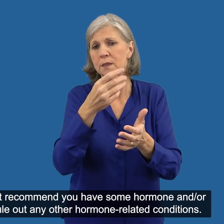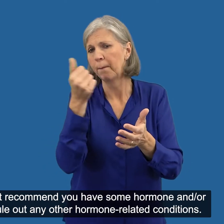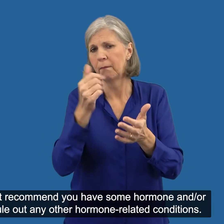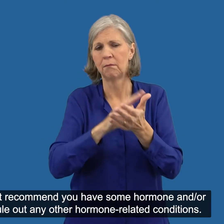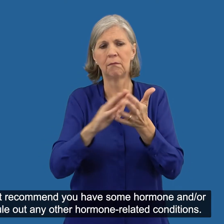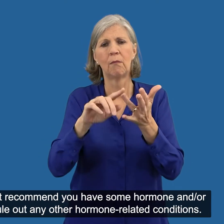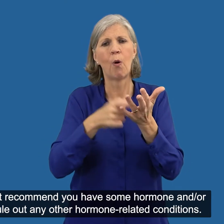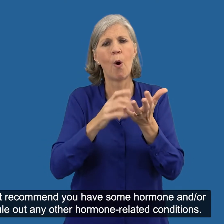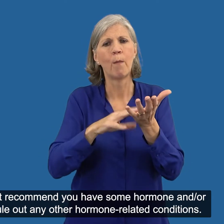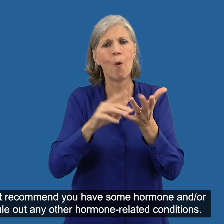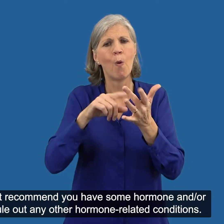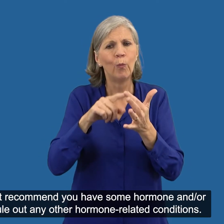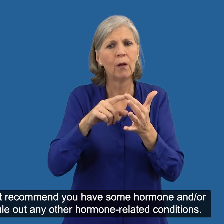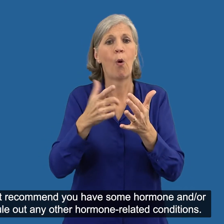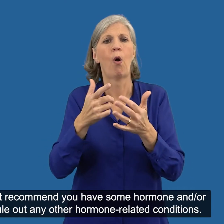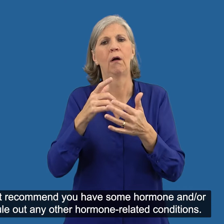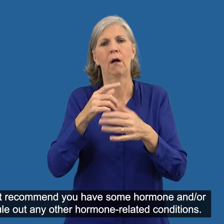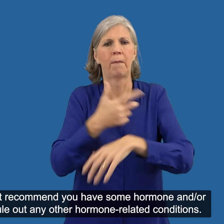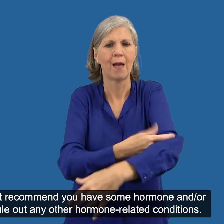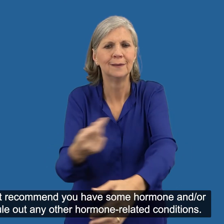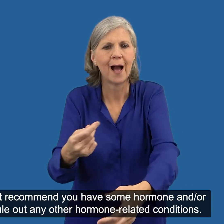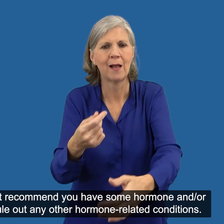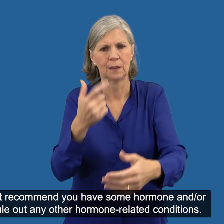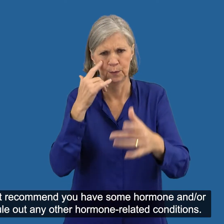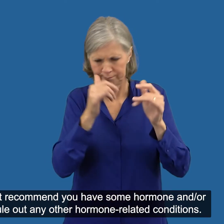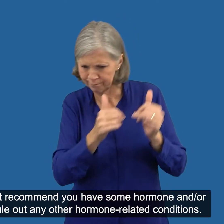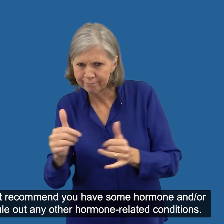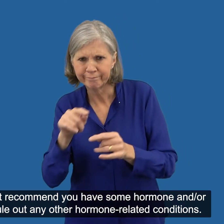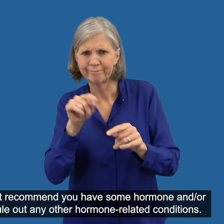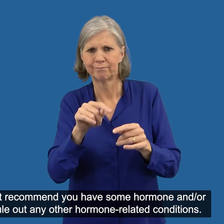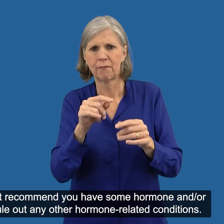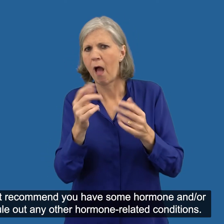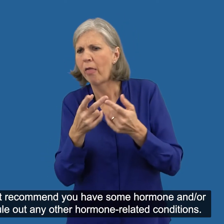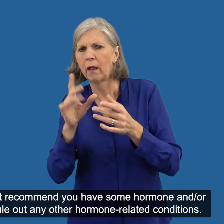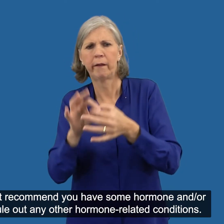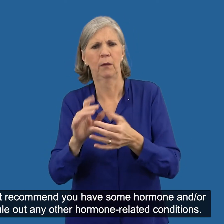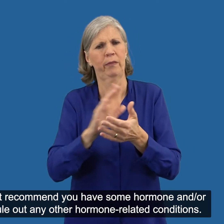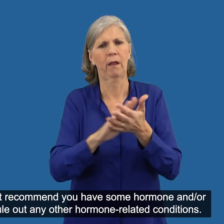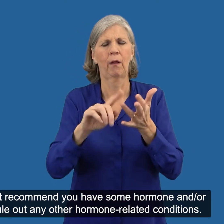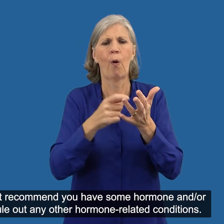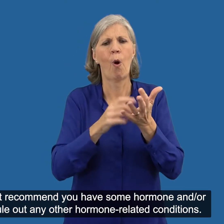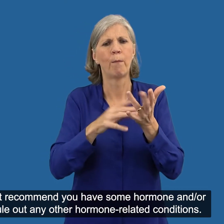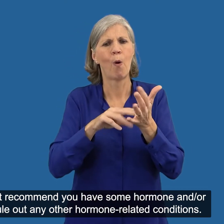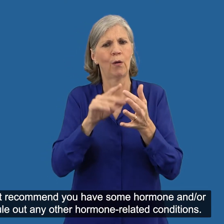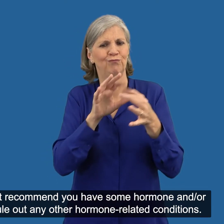Your doctor might recommend you have some hormone and/or blood tests to rule out any other hormone-related